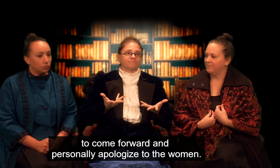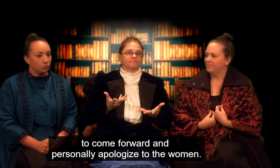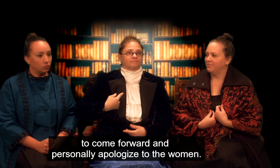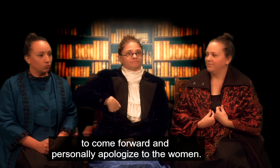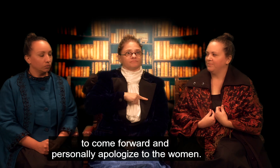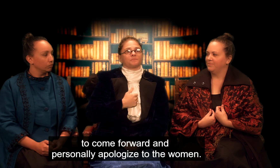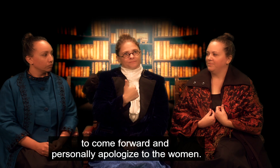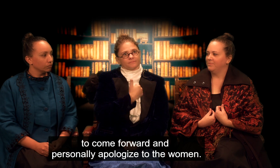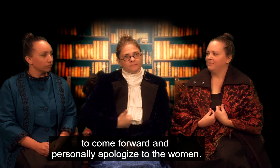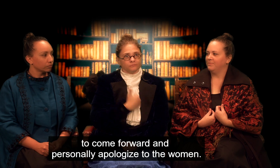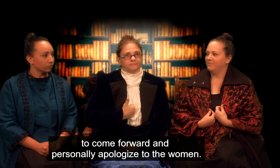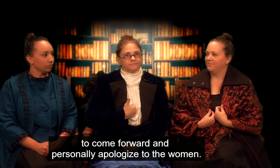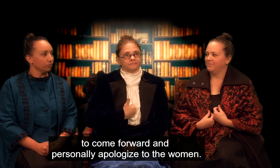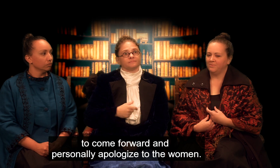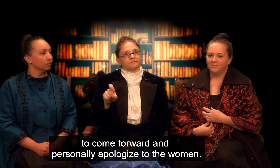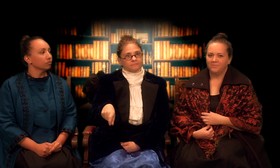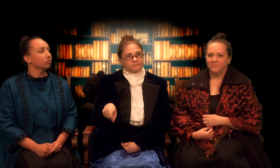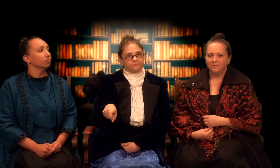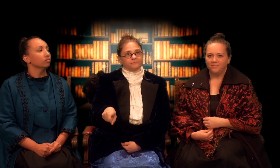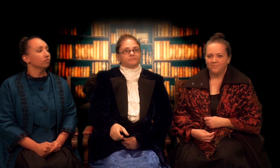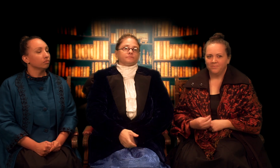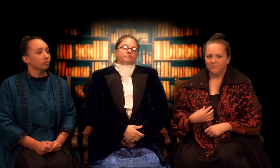and personally apologize to the women.